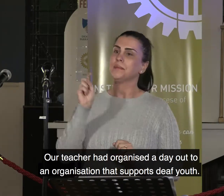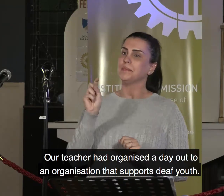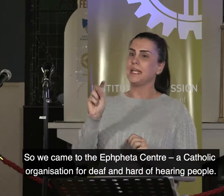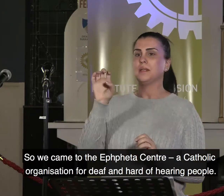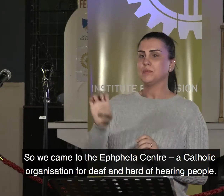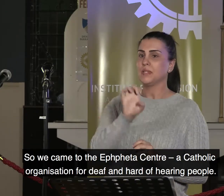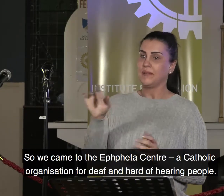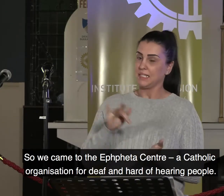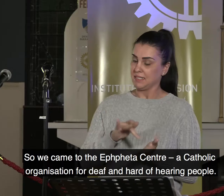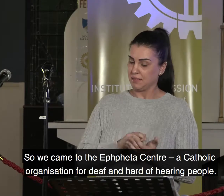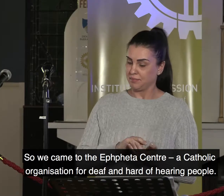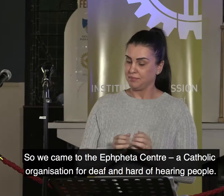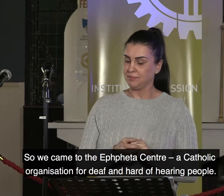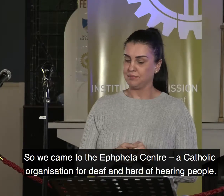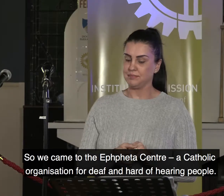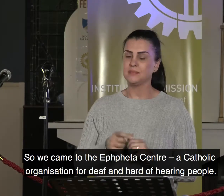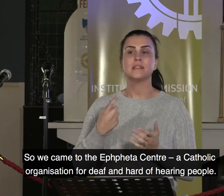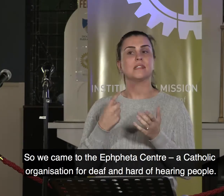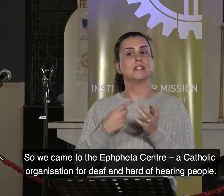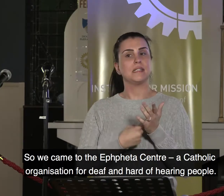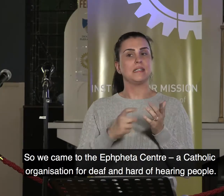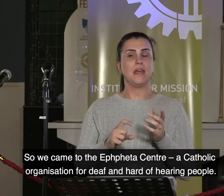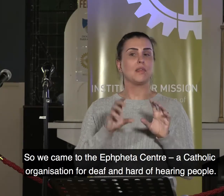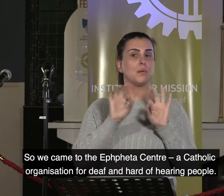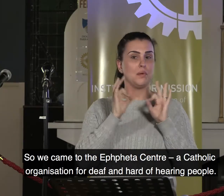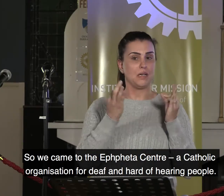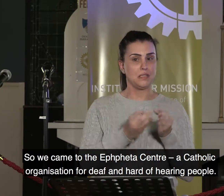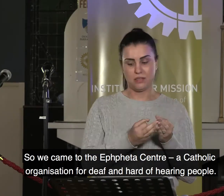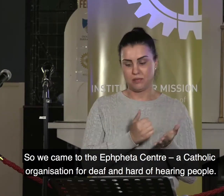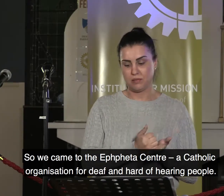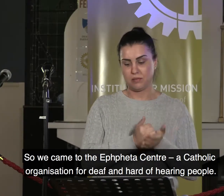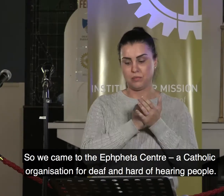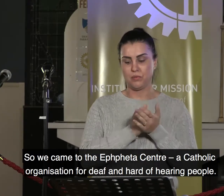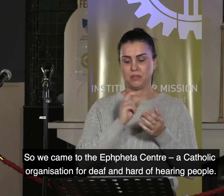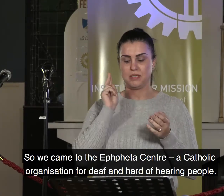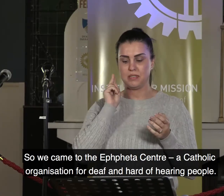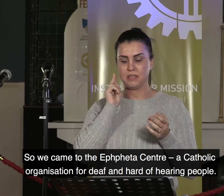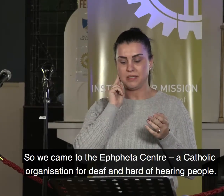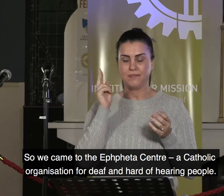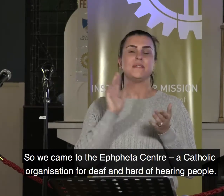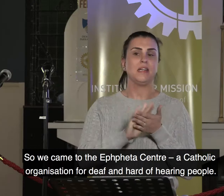we came to the Ephrata Centre, a Catholic organisation for deaf and hard of hearing